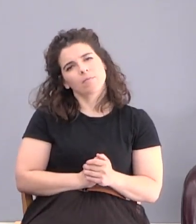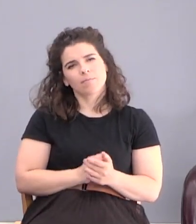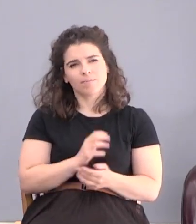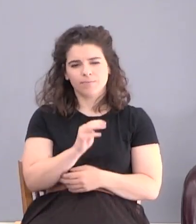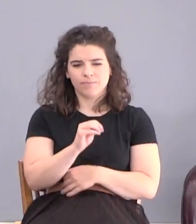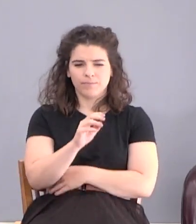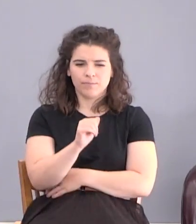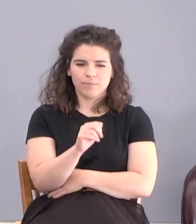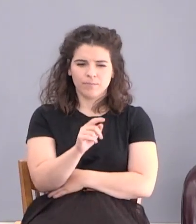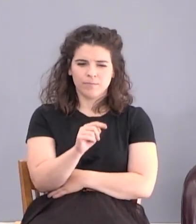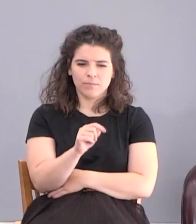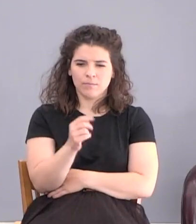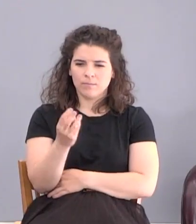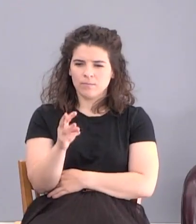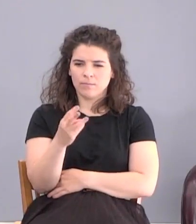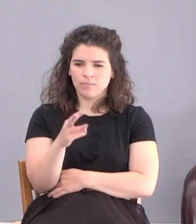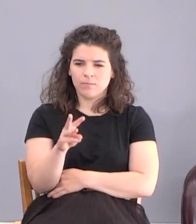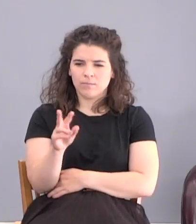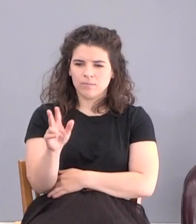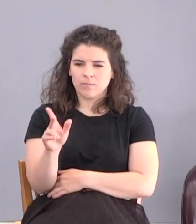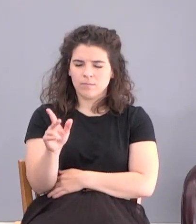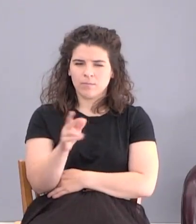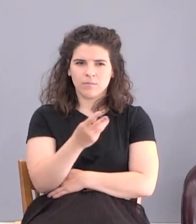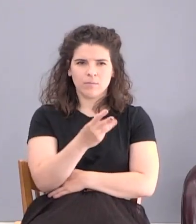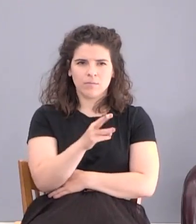in Matthew chapter 16, verse